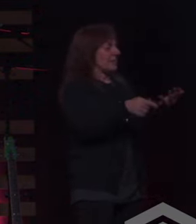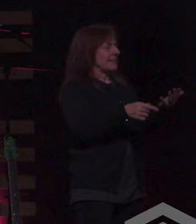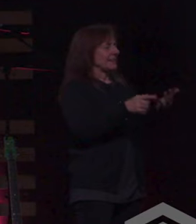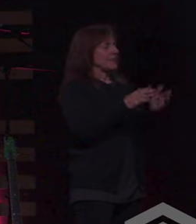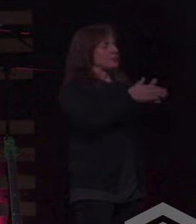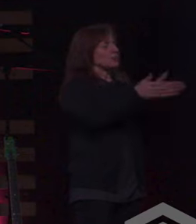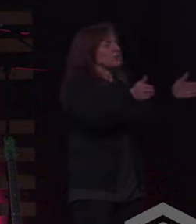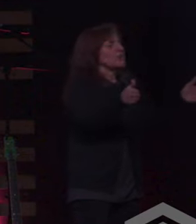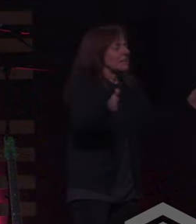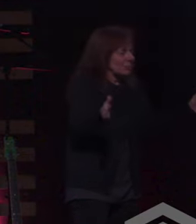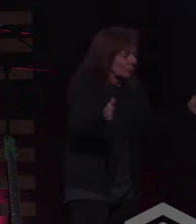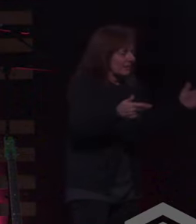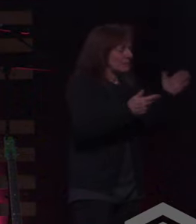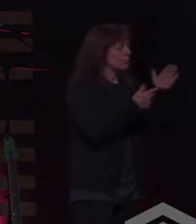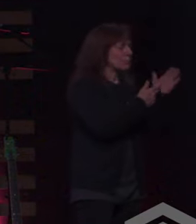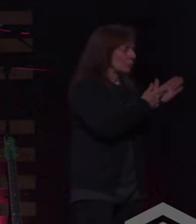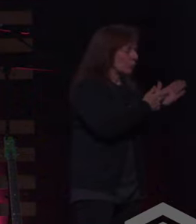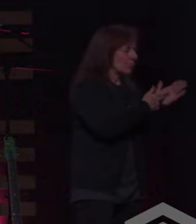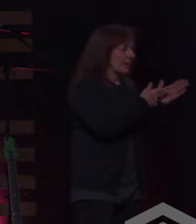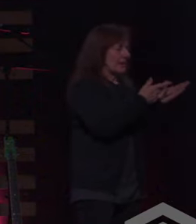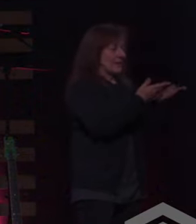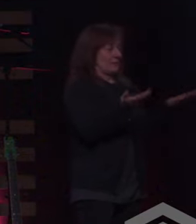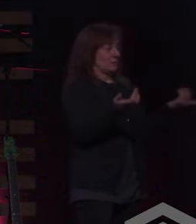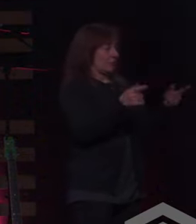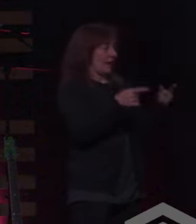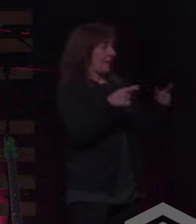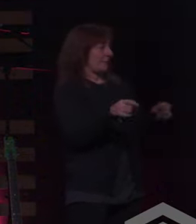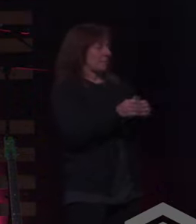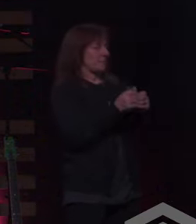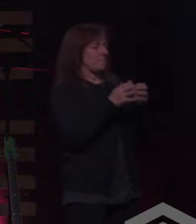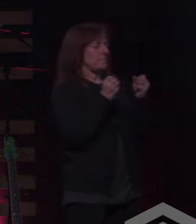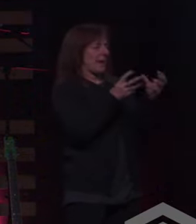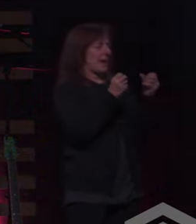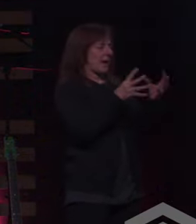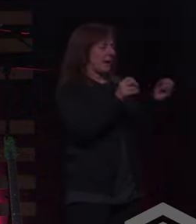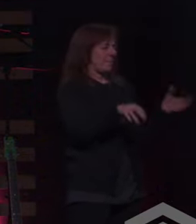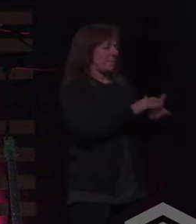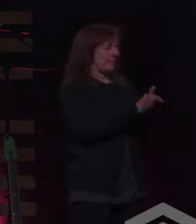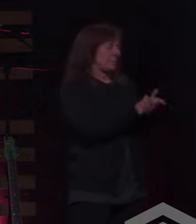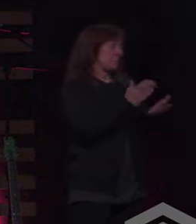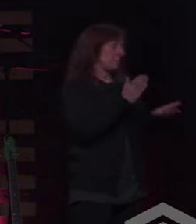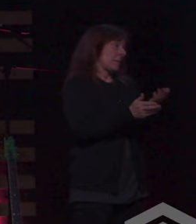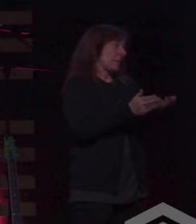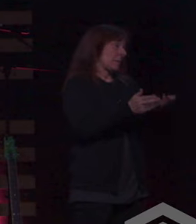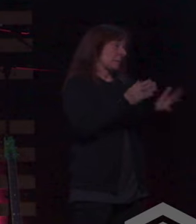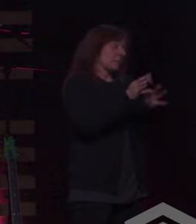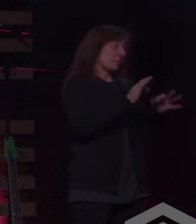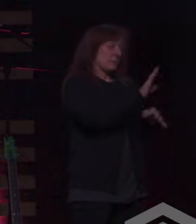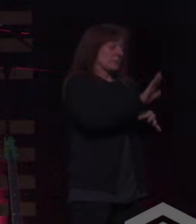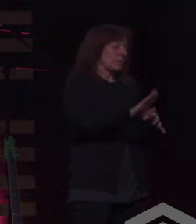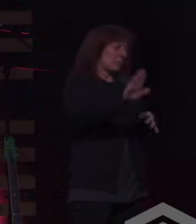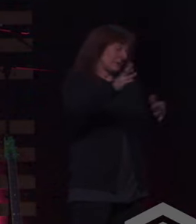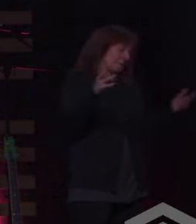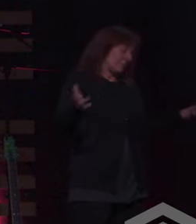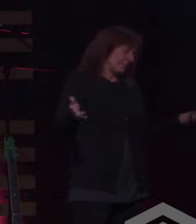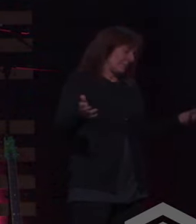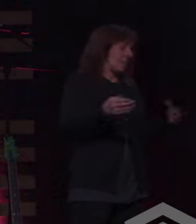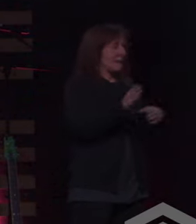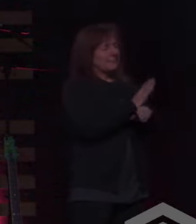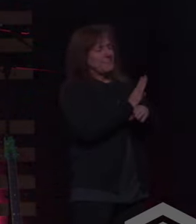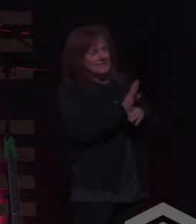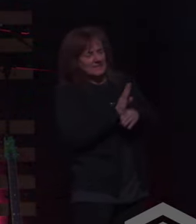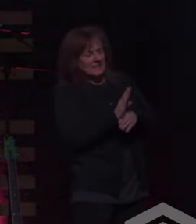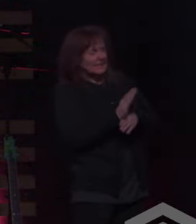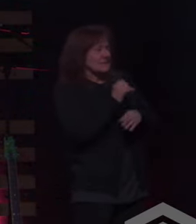are generally true. But here's what happens in a lot of marriages. And maybe this is the description of your marriage. We get busy, we